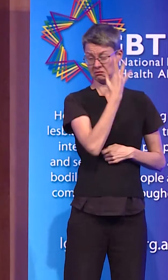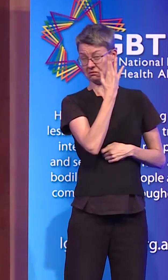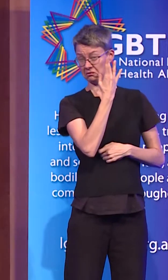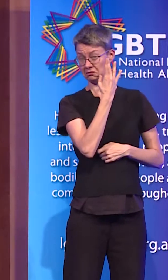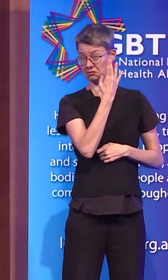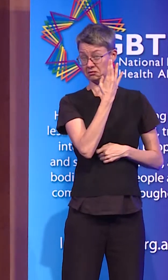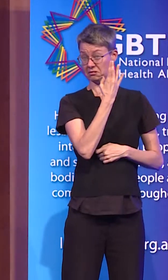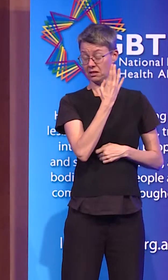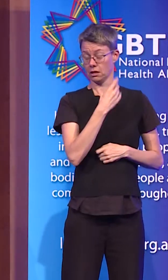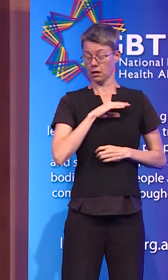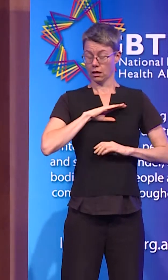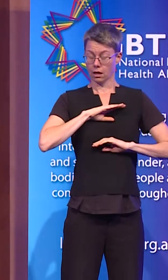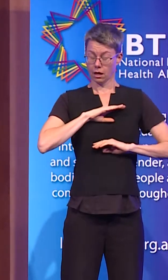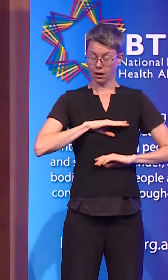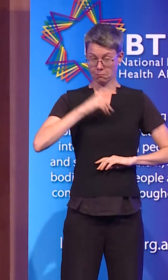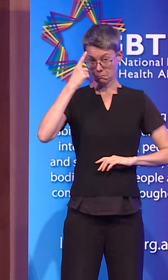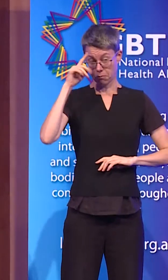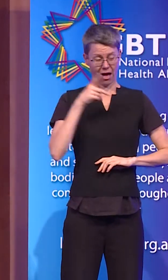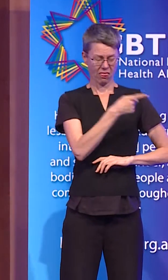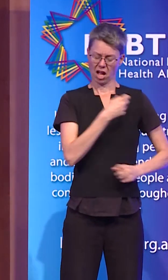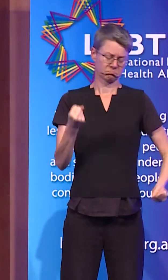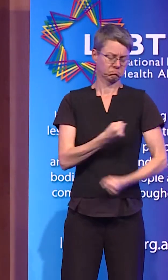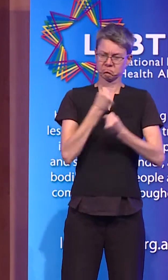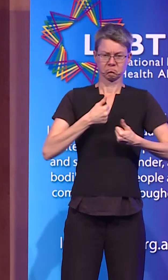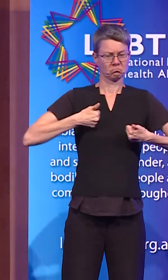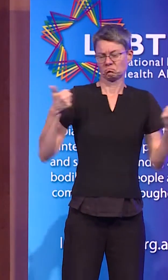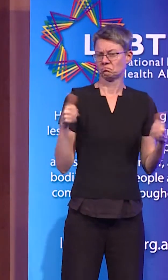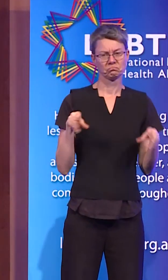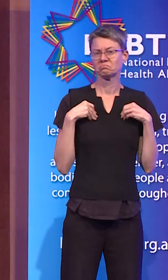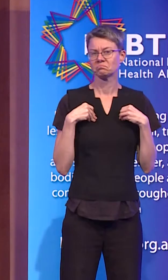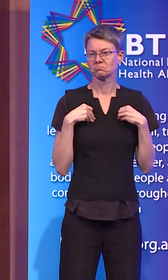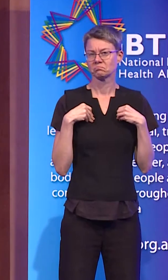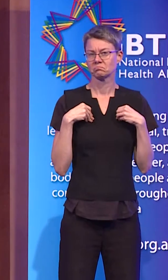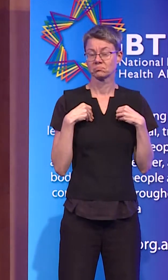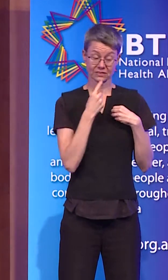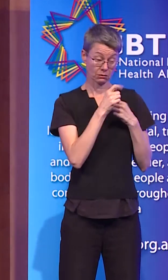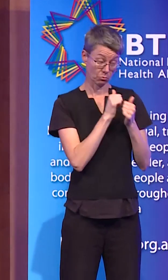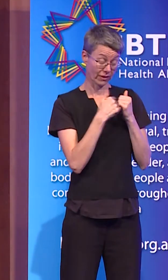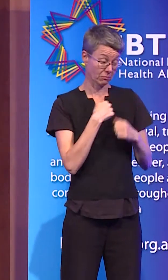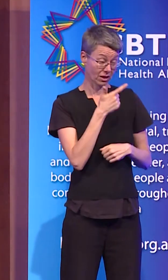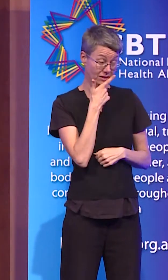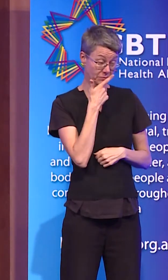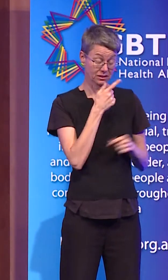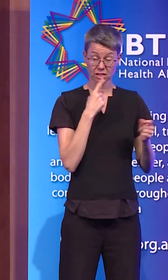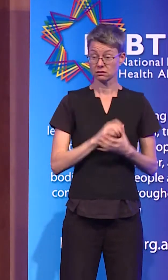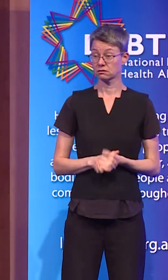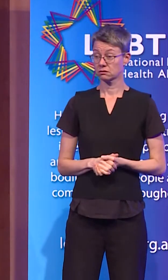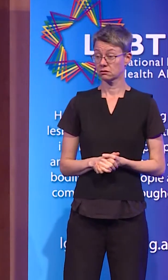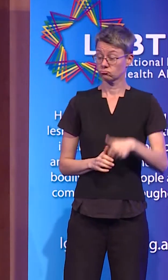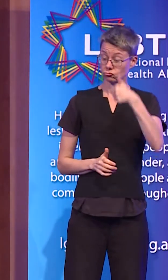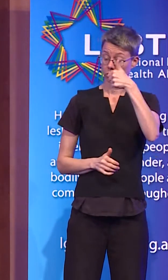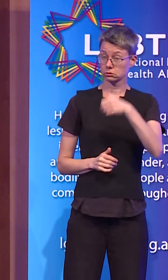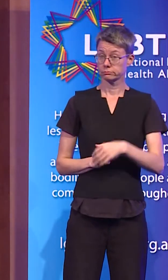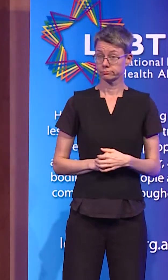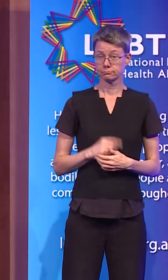and to my huge relief and joy, they totally embraced me. In fact, when I tell my brother I'm a lesbian, all he says is,